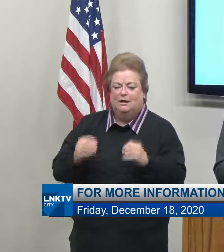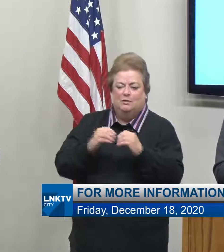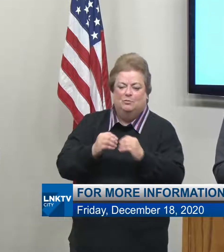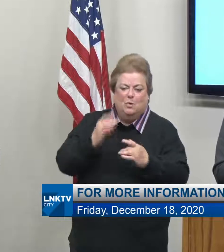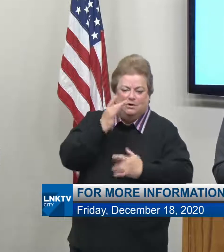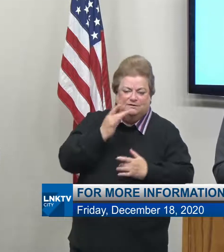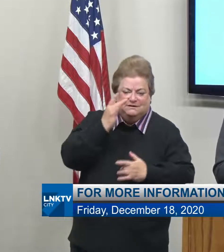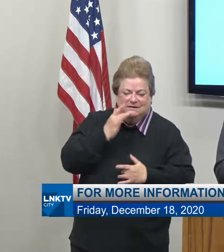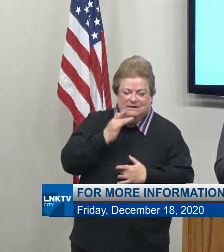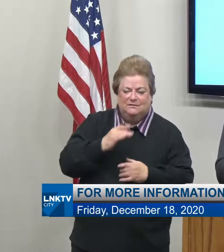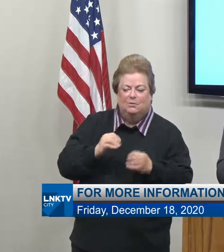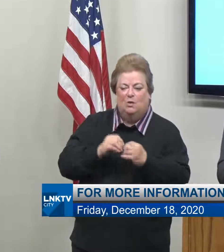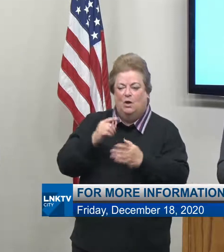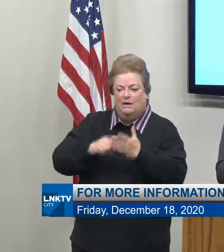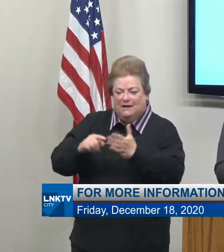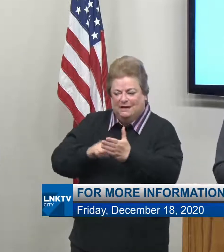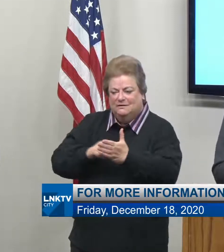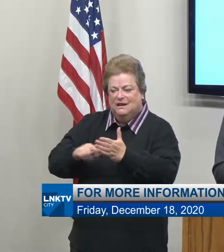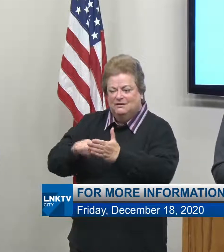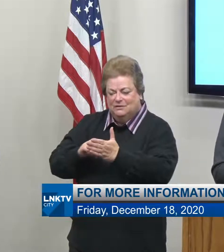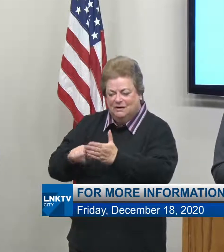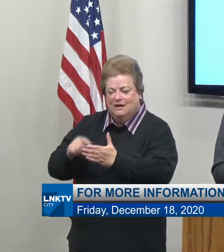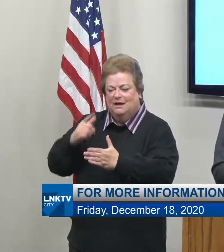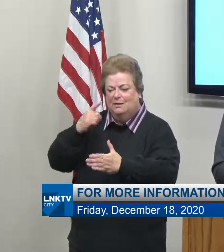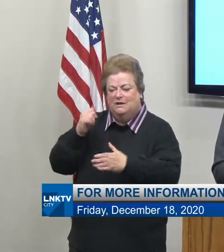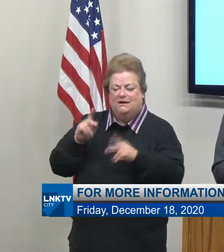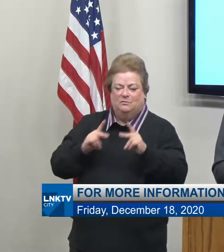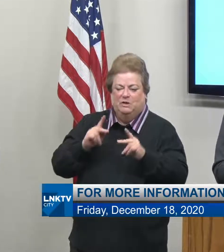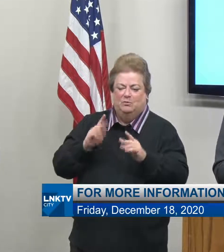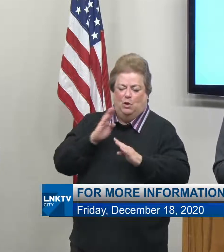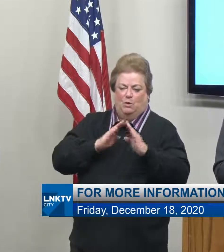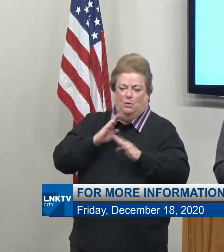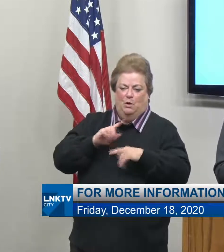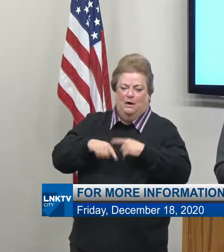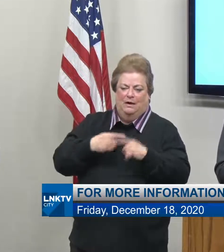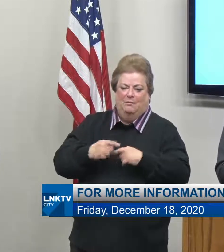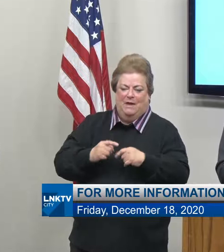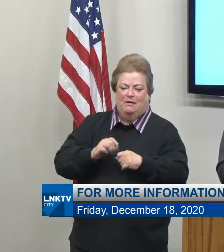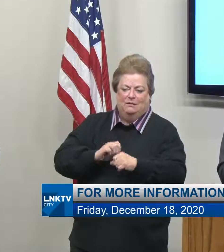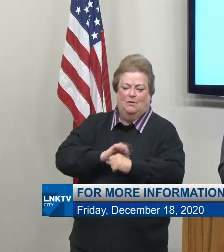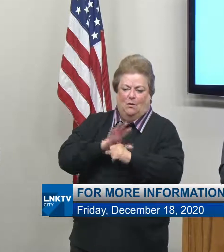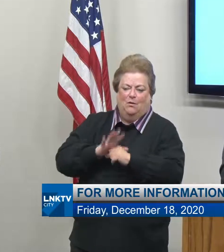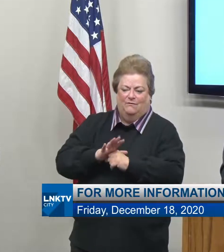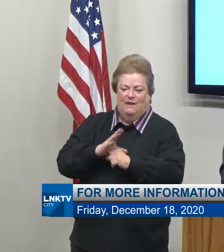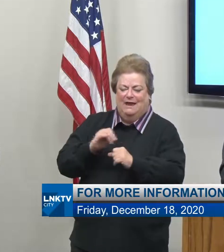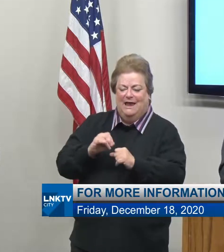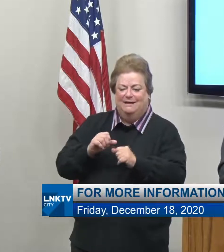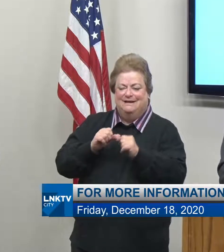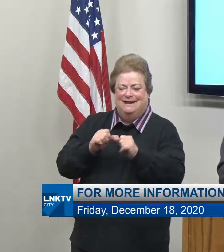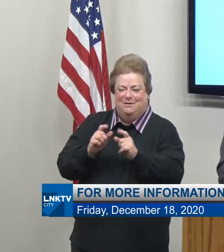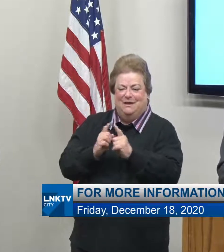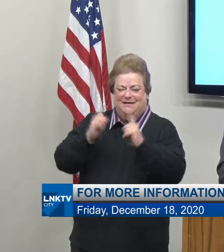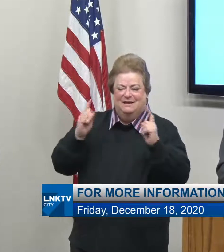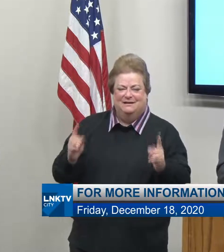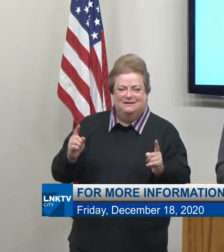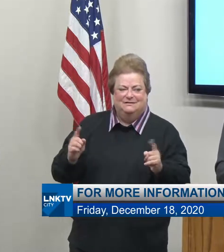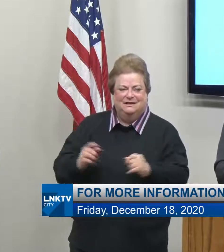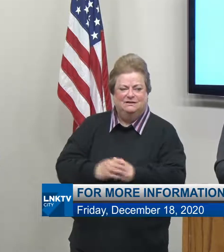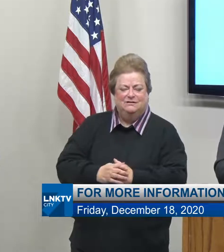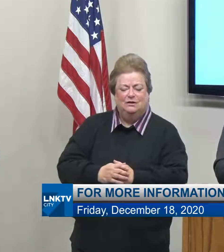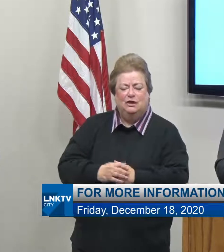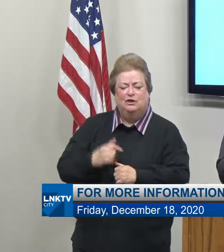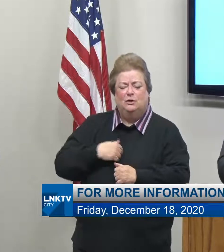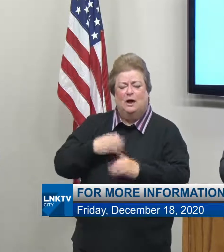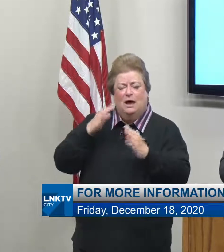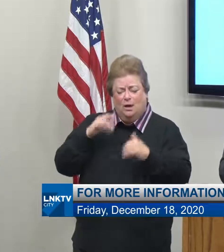or more cancellations because folks are concerned about the pandemic and those distancing requirements. So I hope you will